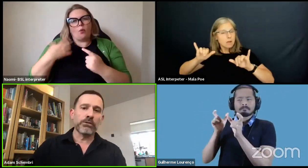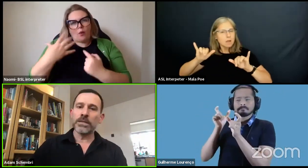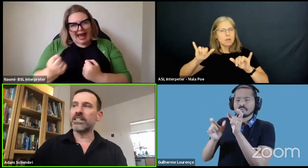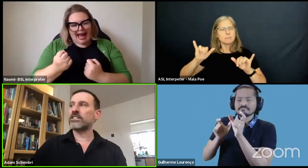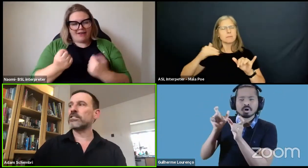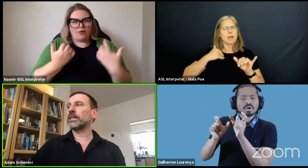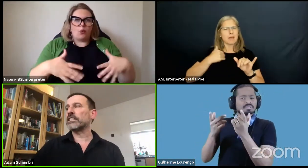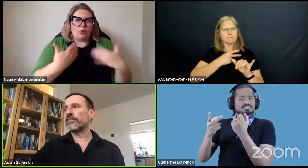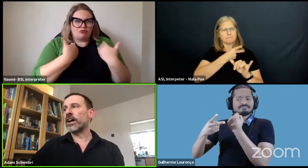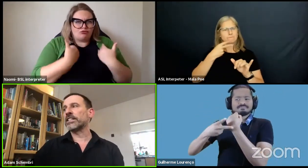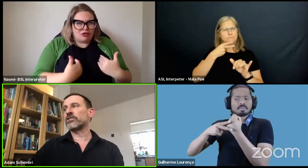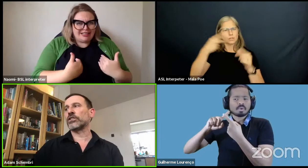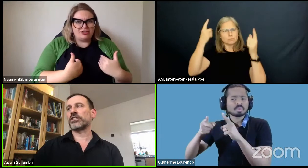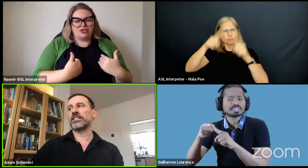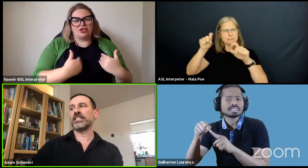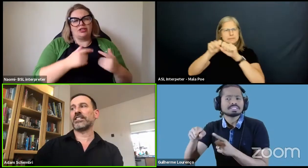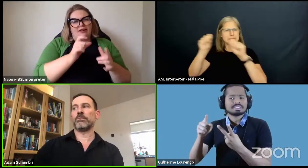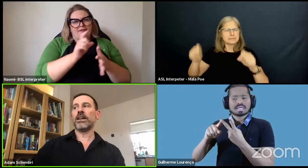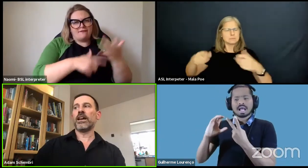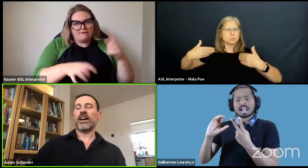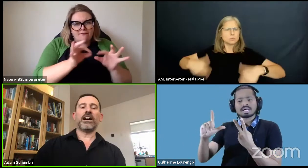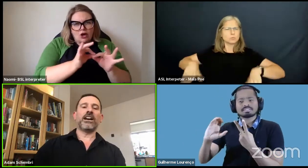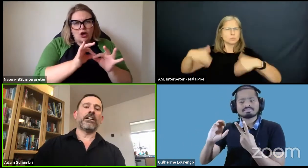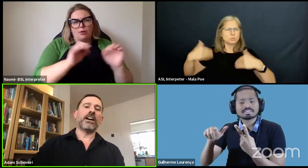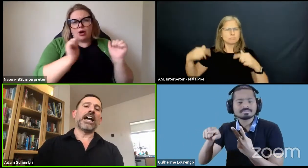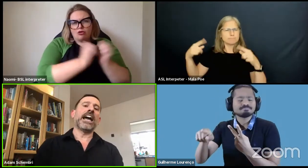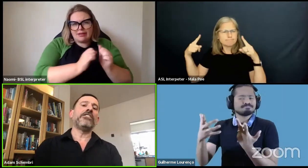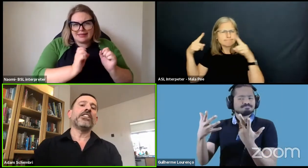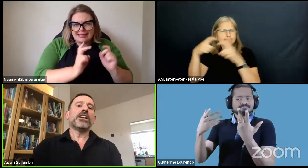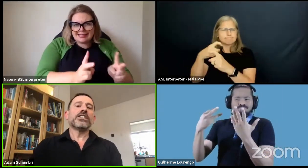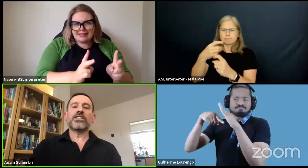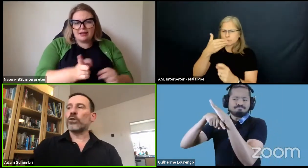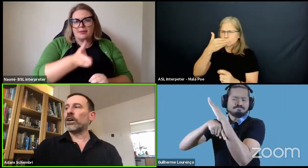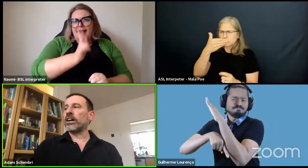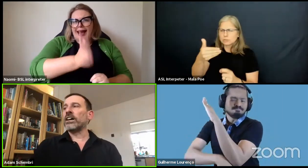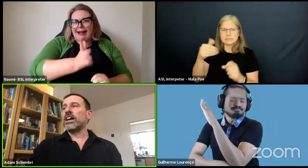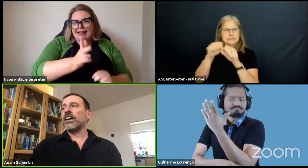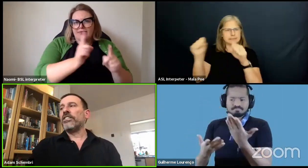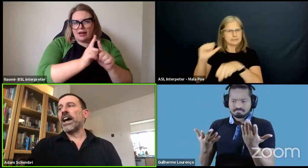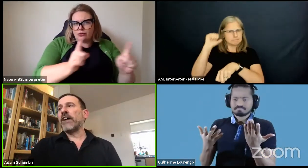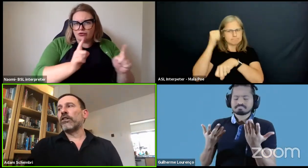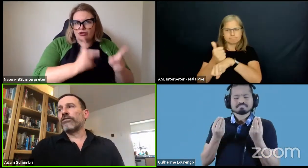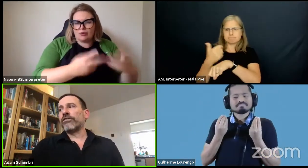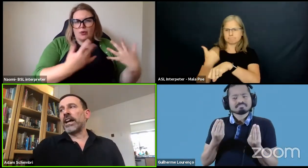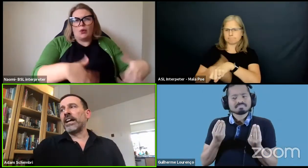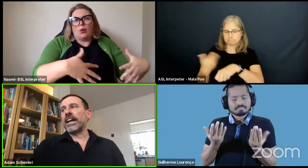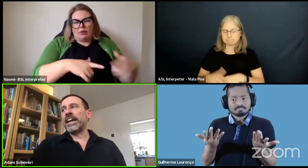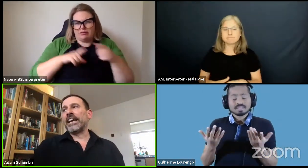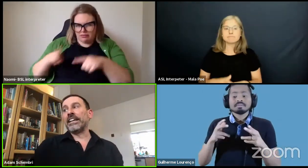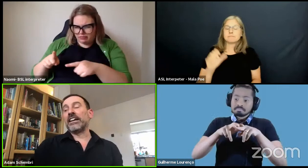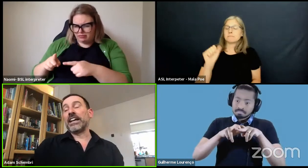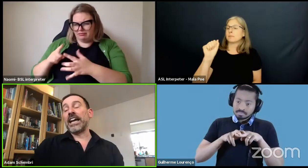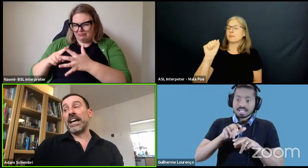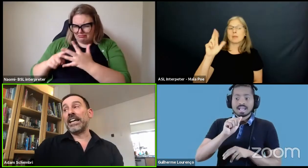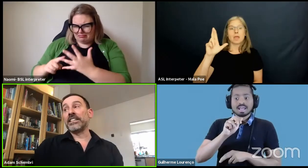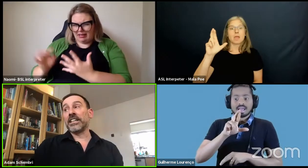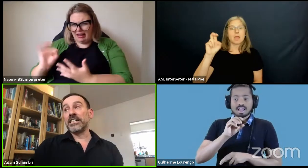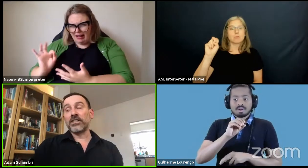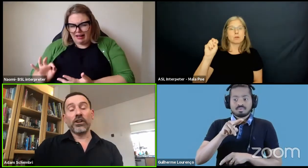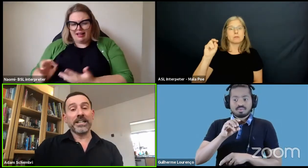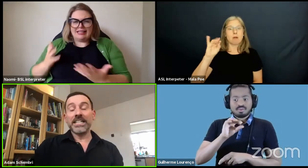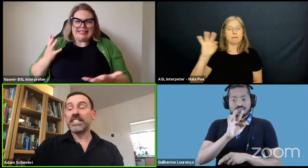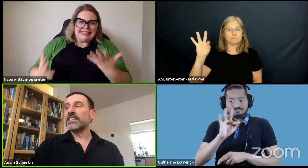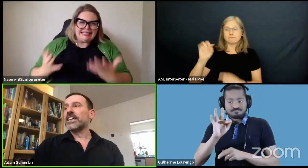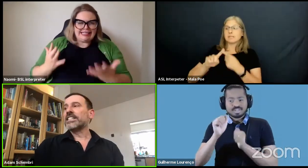verb agreement system, classifier construction system. And so Aronoff and